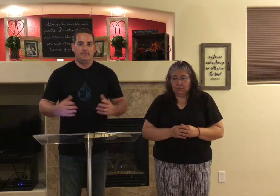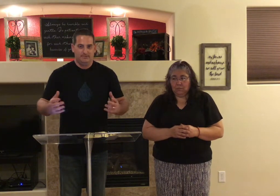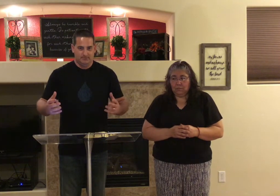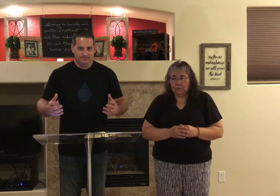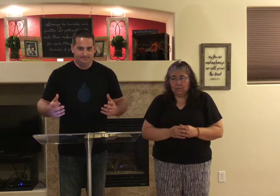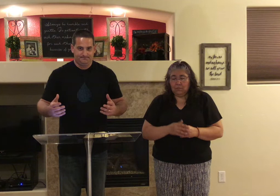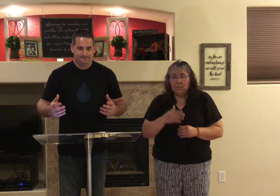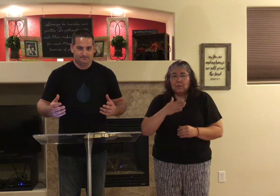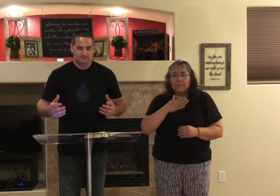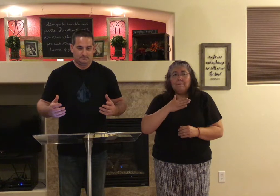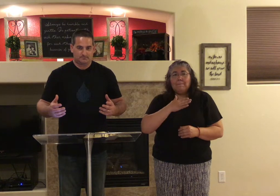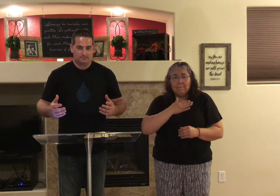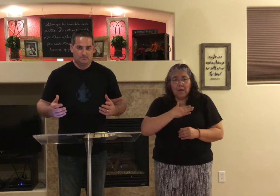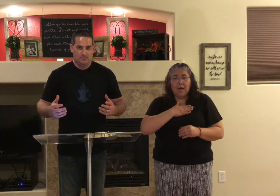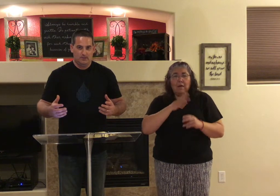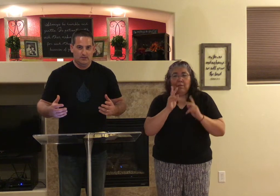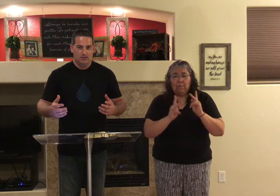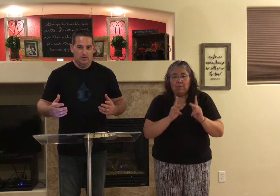People